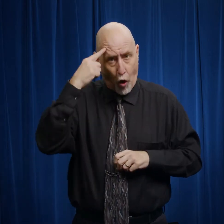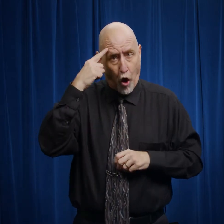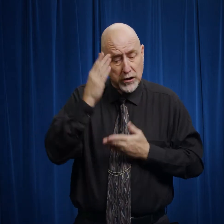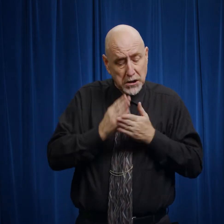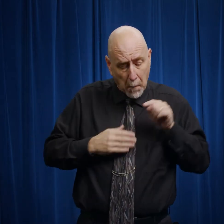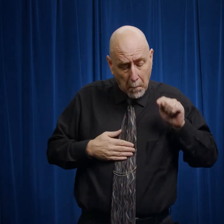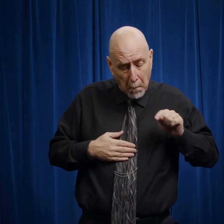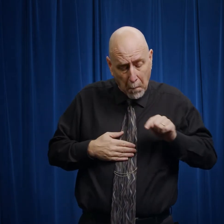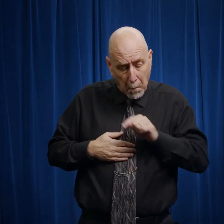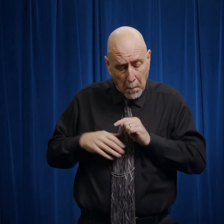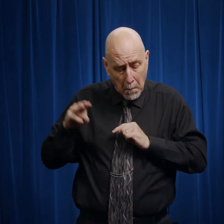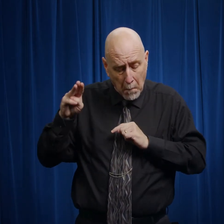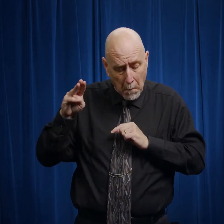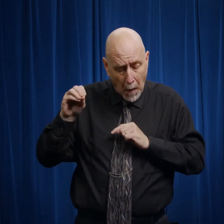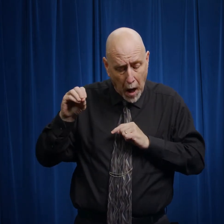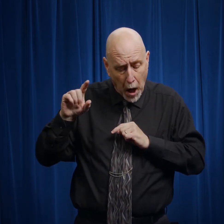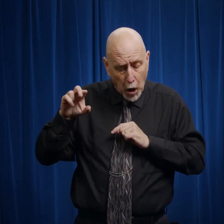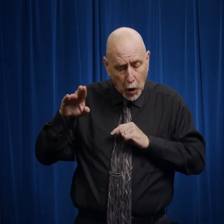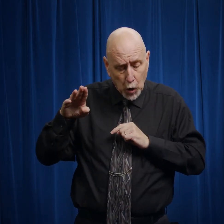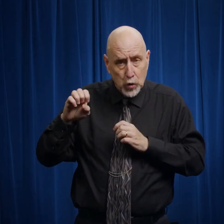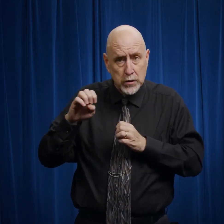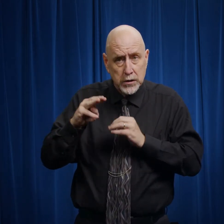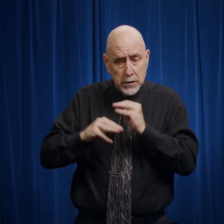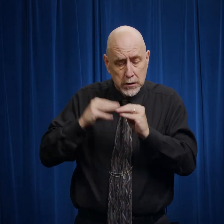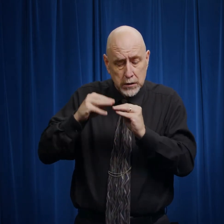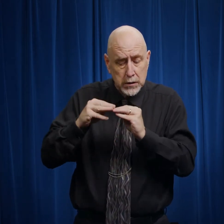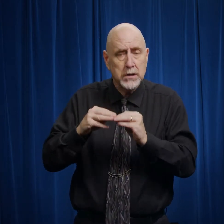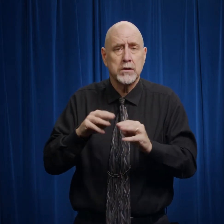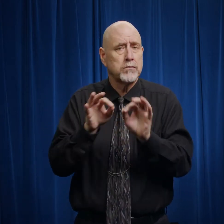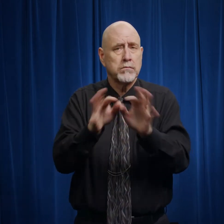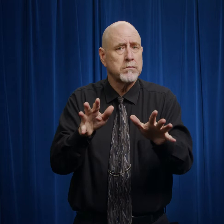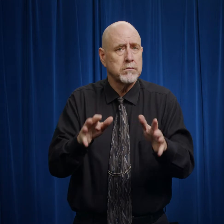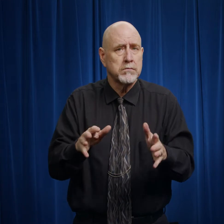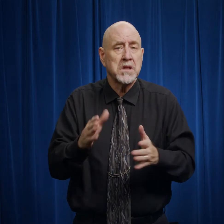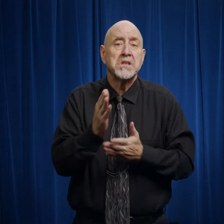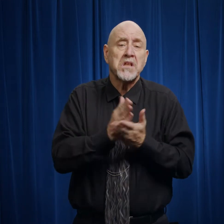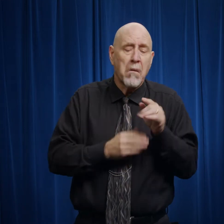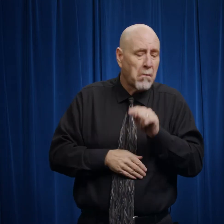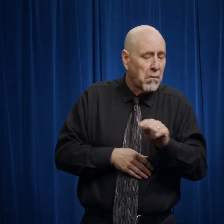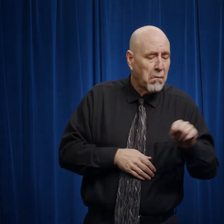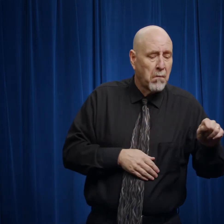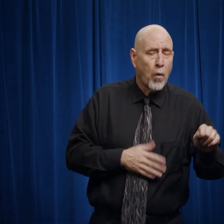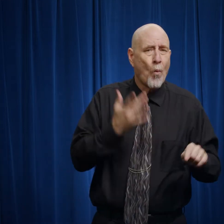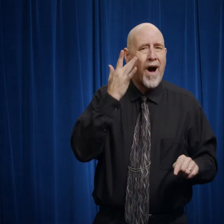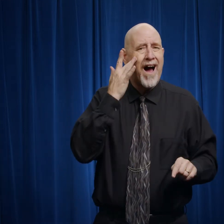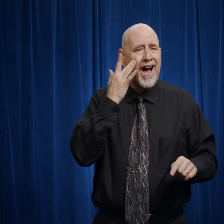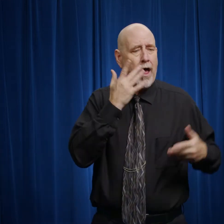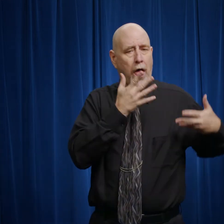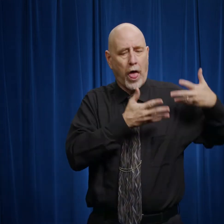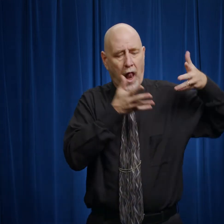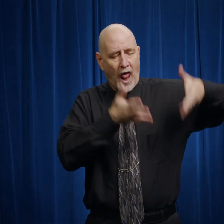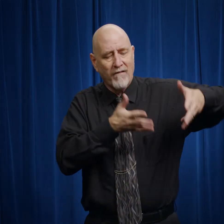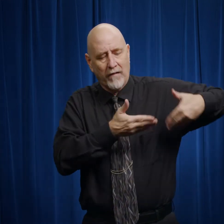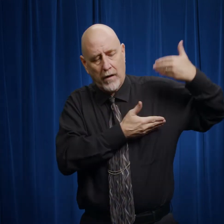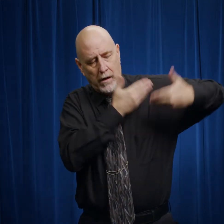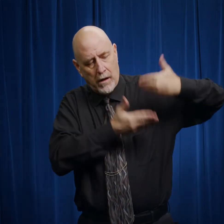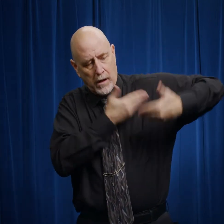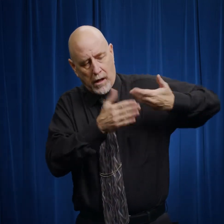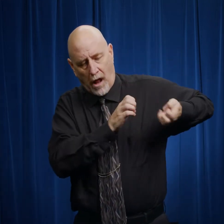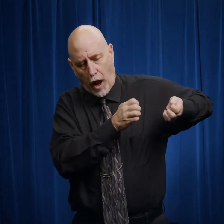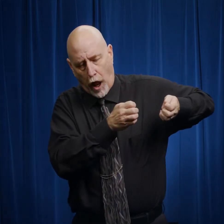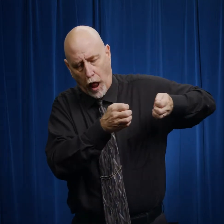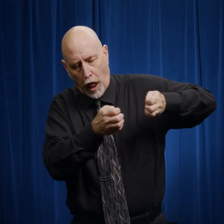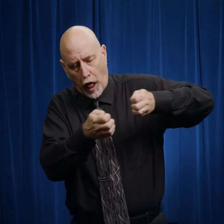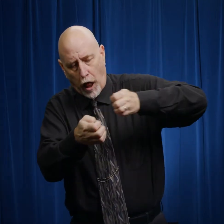were parts of the DNA molecule that were useless. Thought that there were parts that simply were there because they were left over